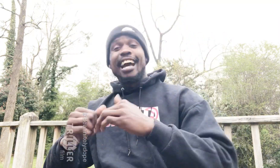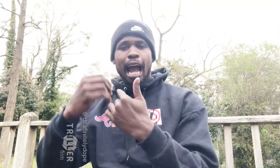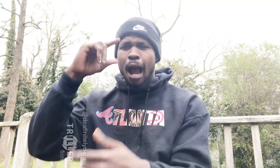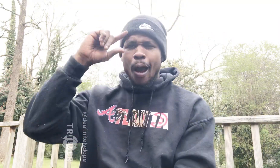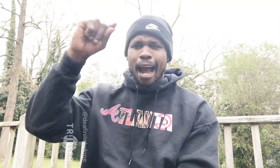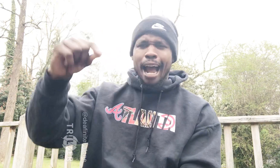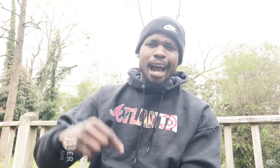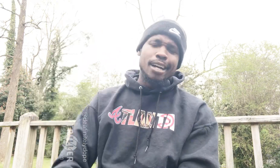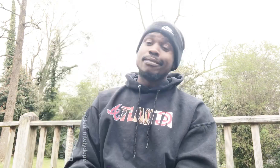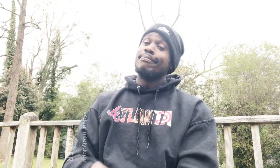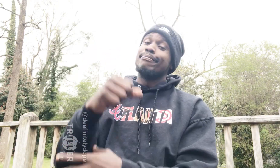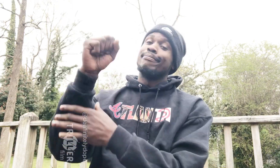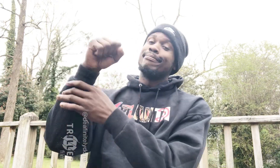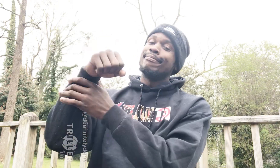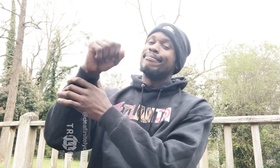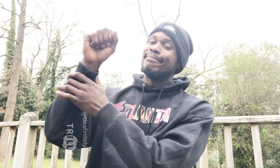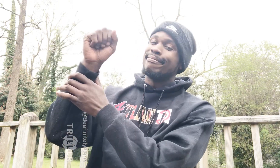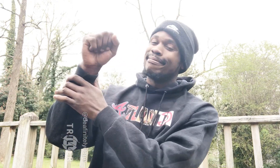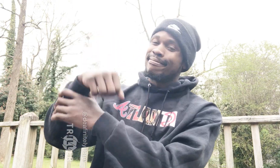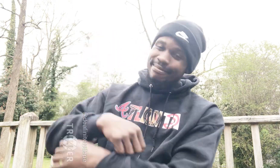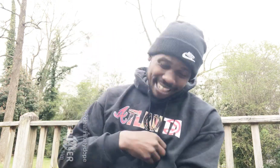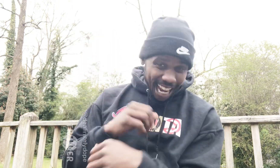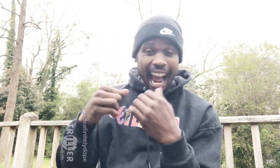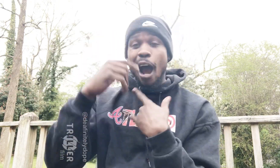How high? Hey.